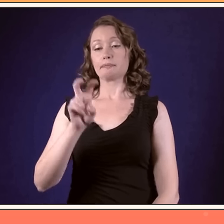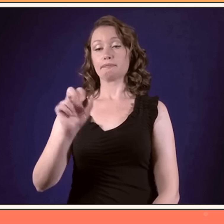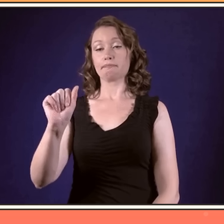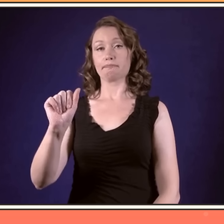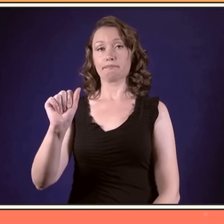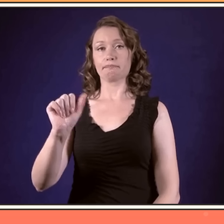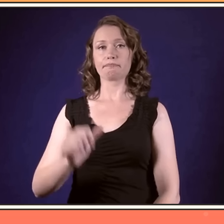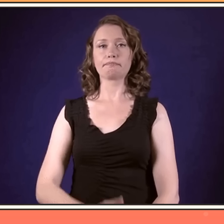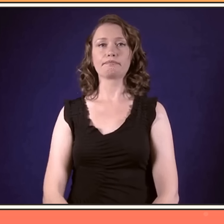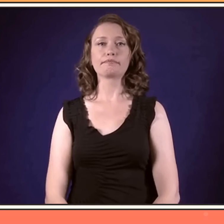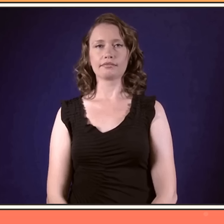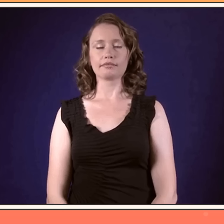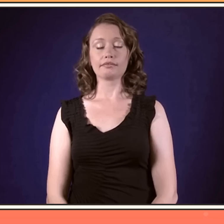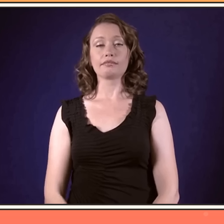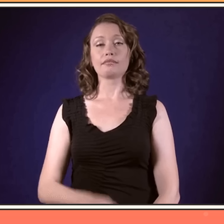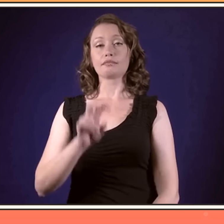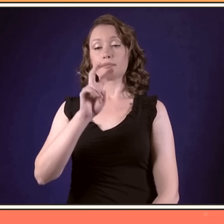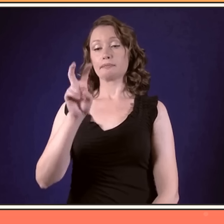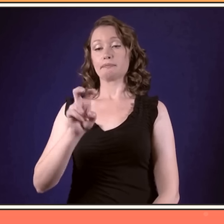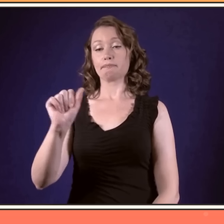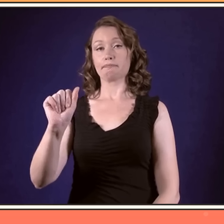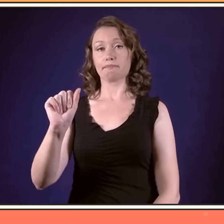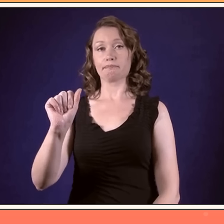Cheesy slices everyone fights over.